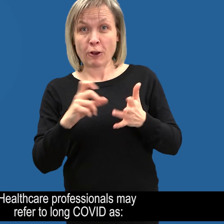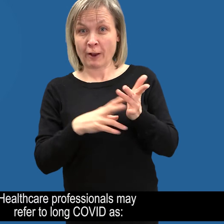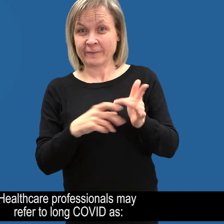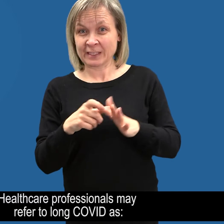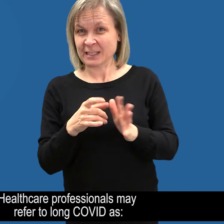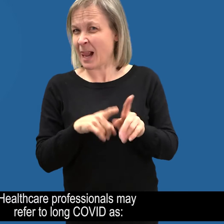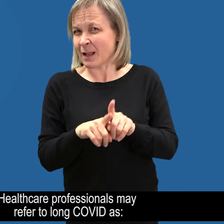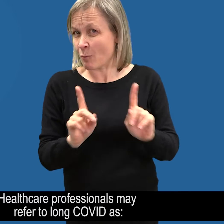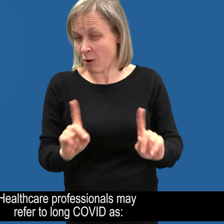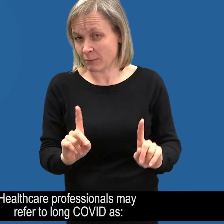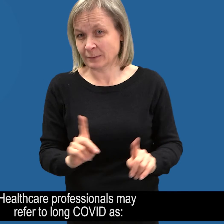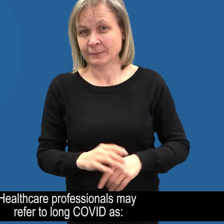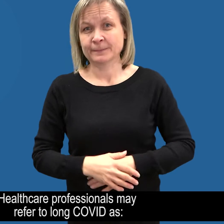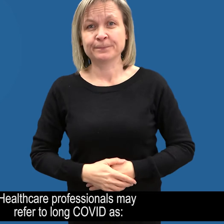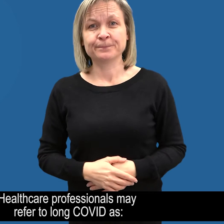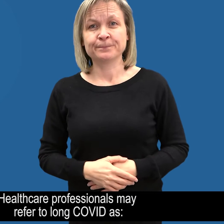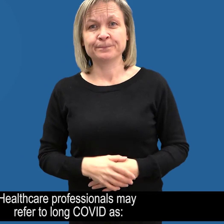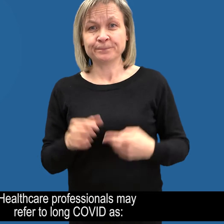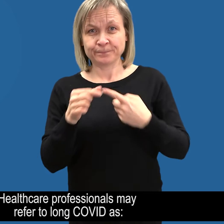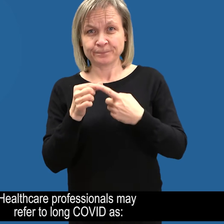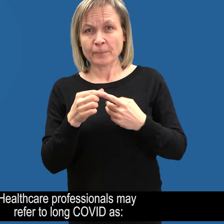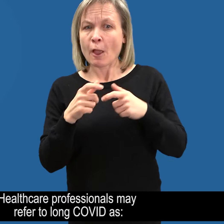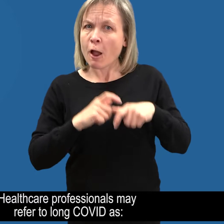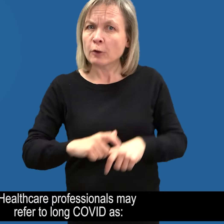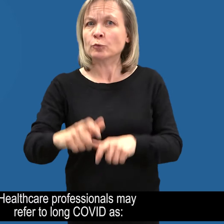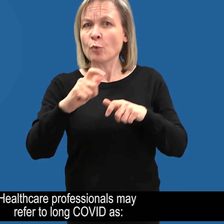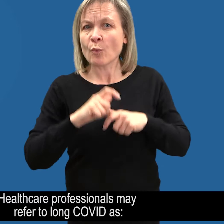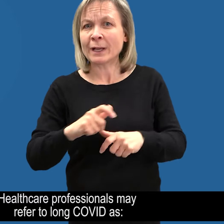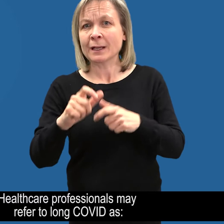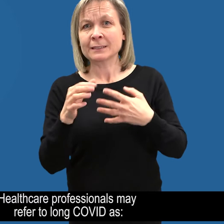Healthcare professionals may refer to long COVID as